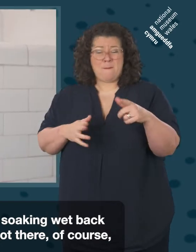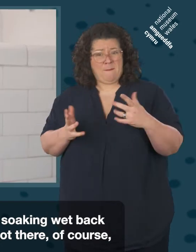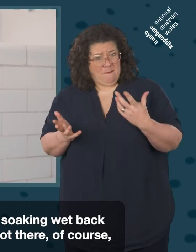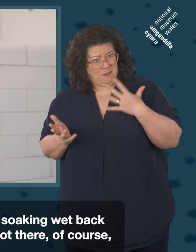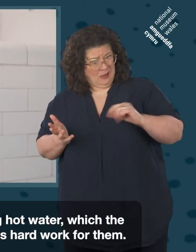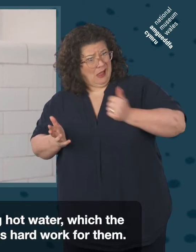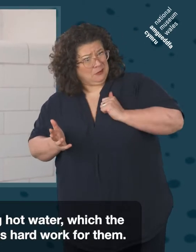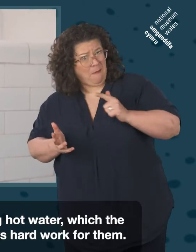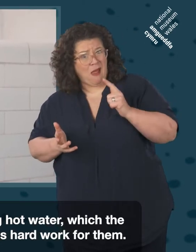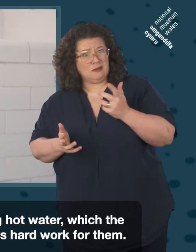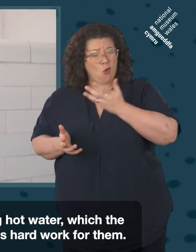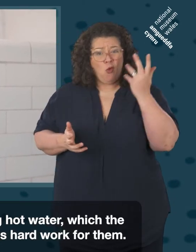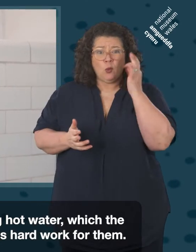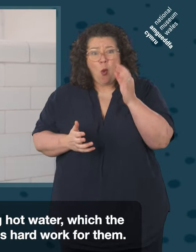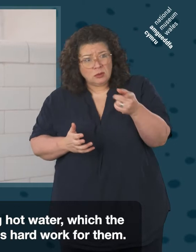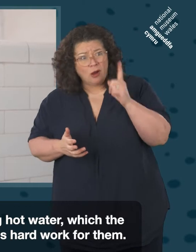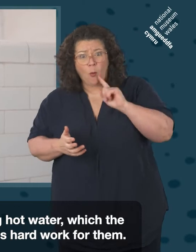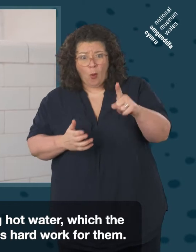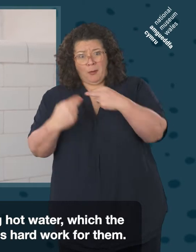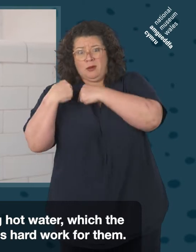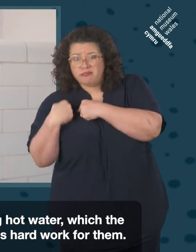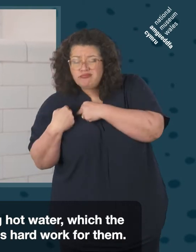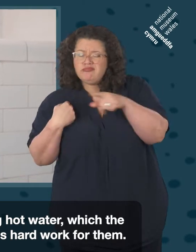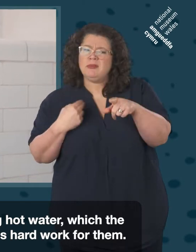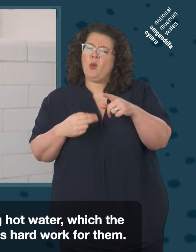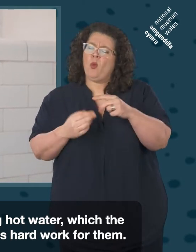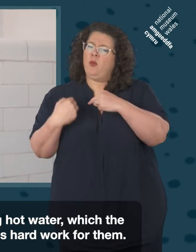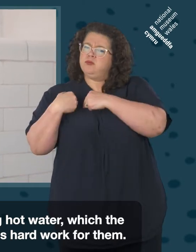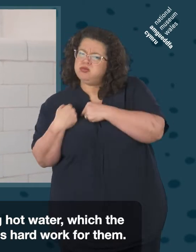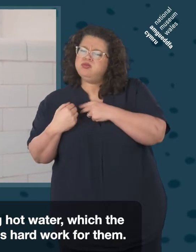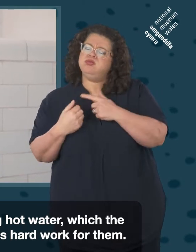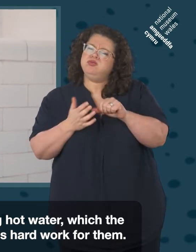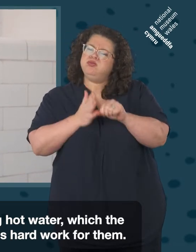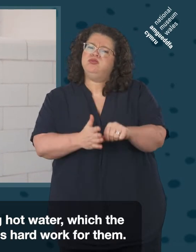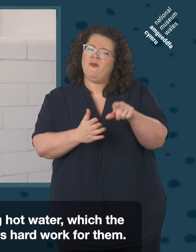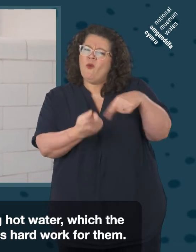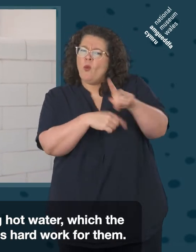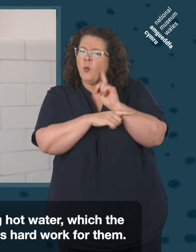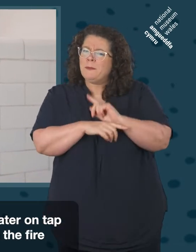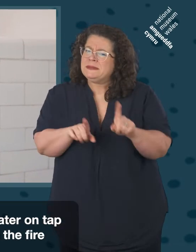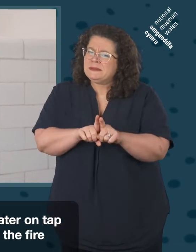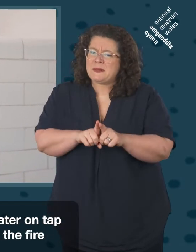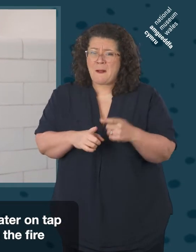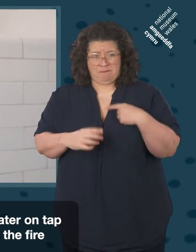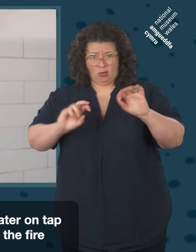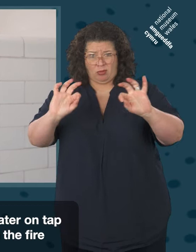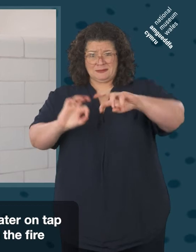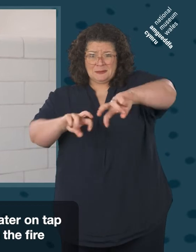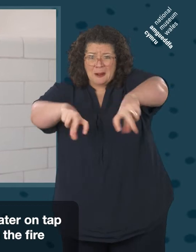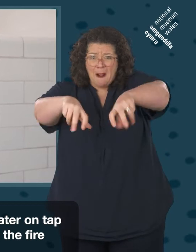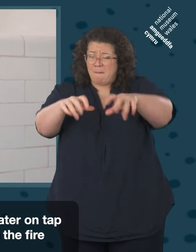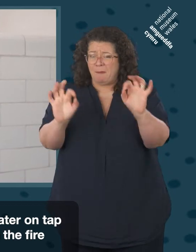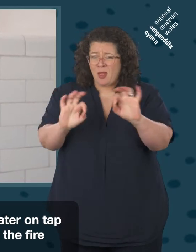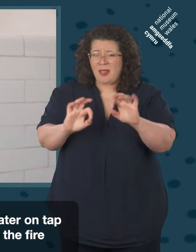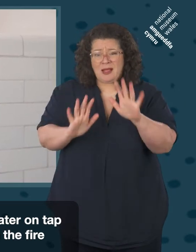course, you were expecting hot water, which the women had to provide. So it was hard work for them. We didn't have hot water on